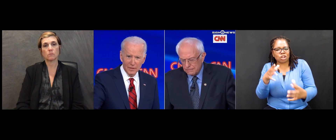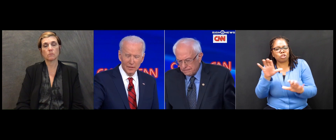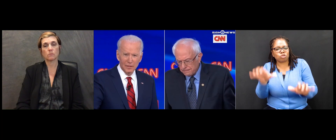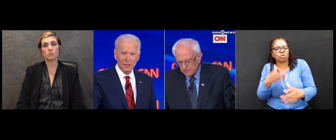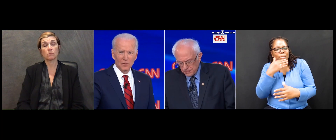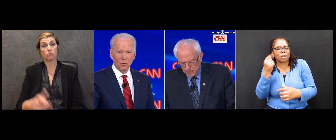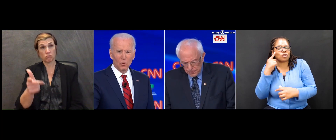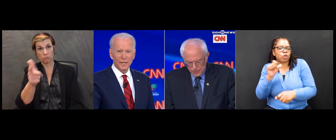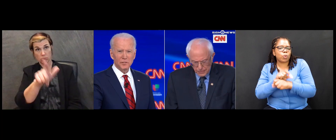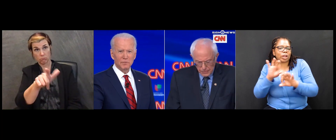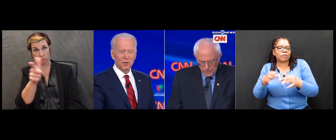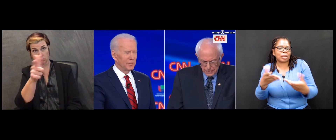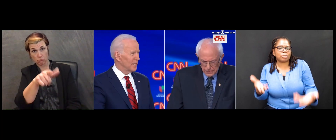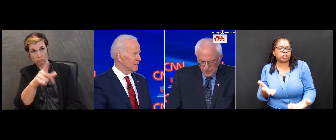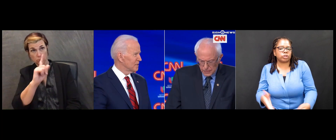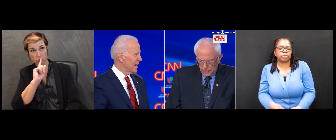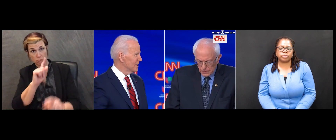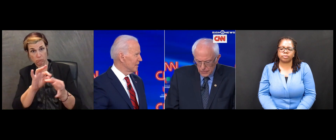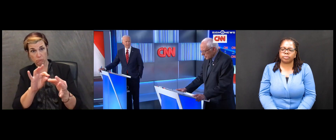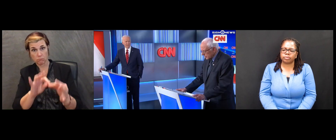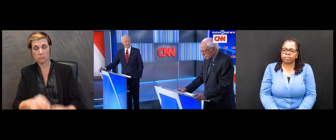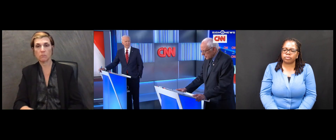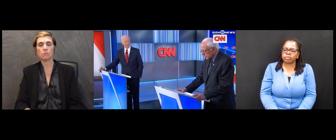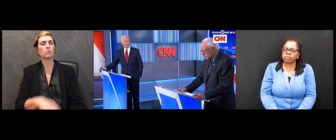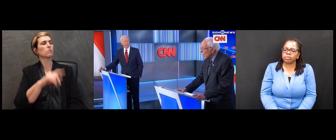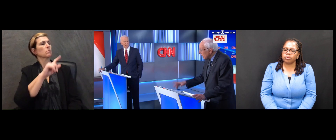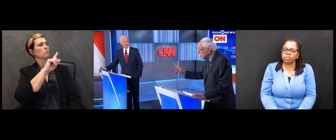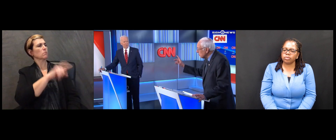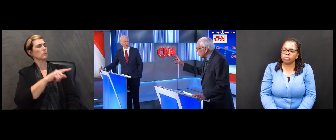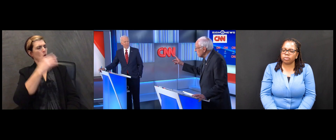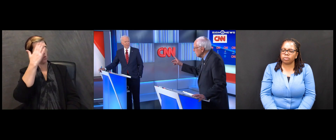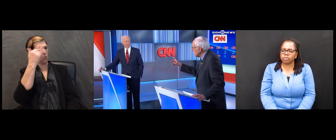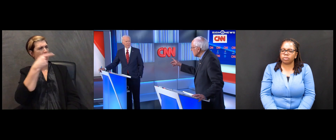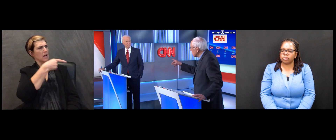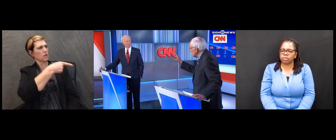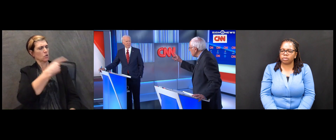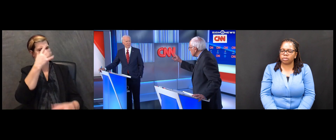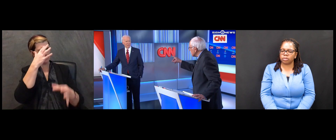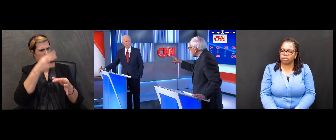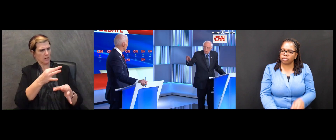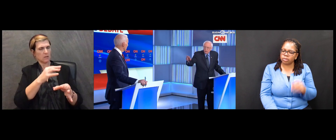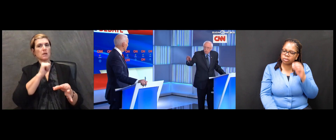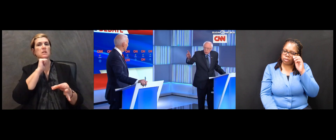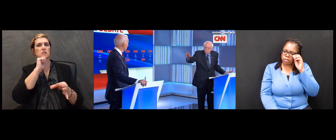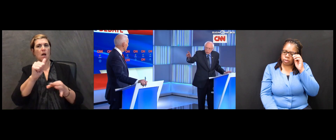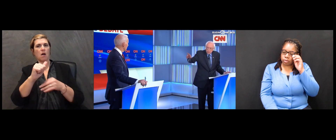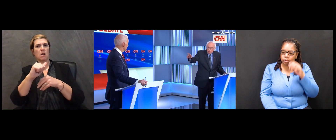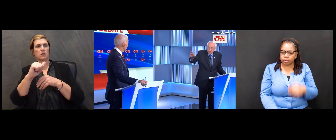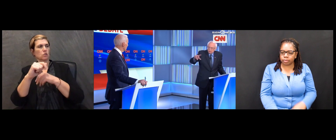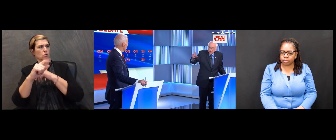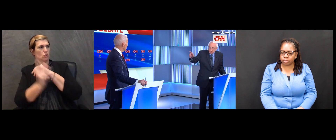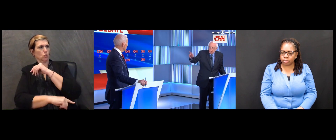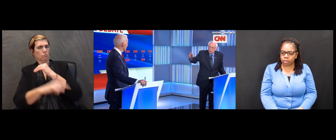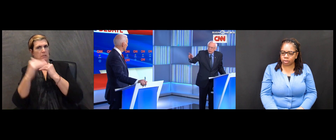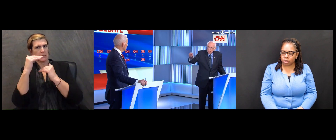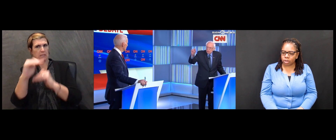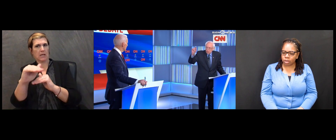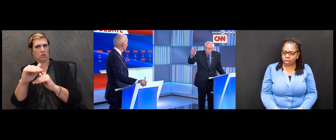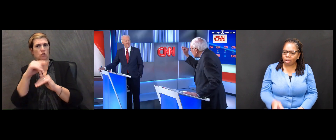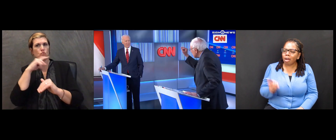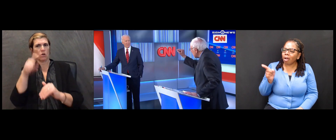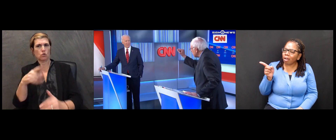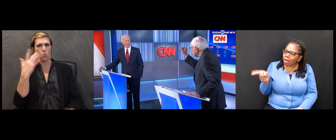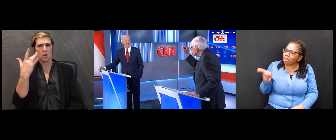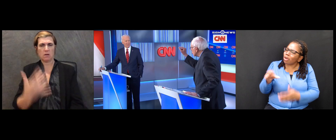country. Why did you vote not to sanction the Russians? You know why? Because that had everything. You keep talking about Iran. That